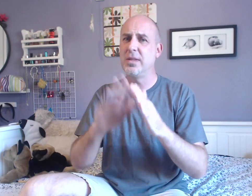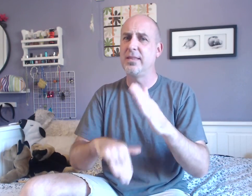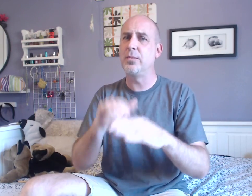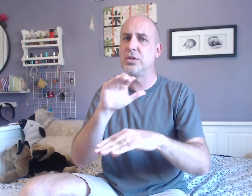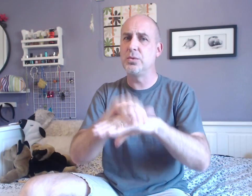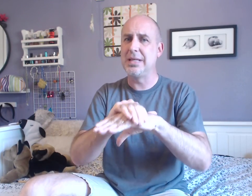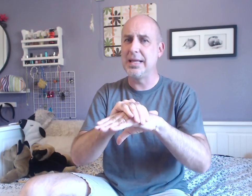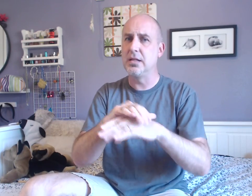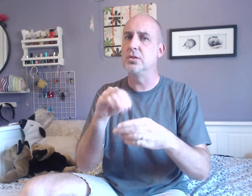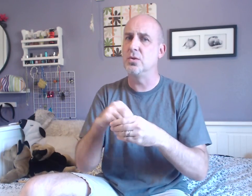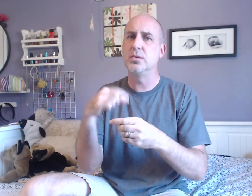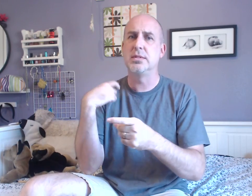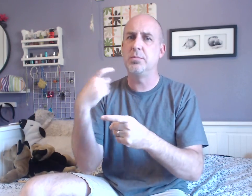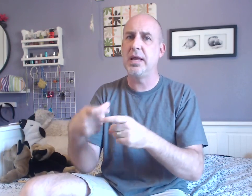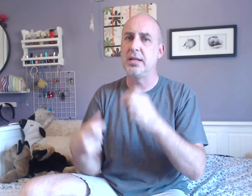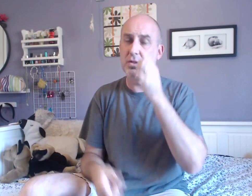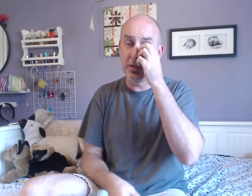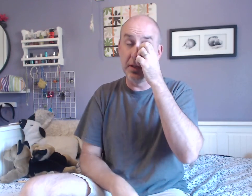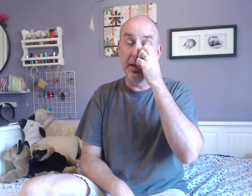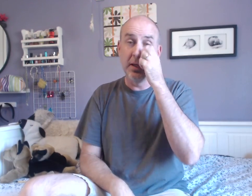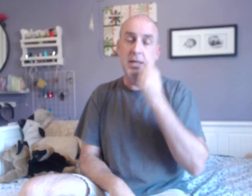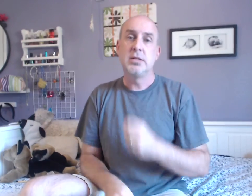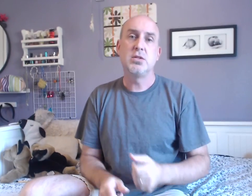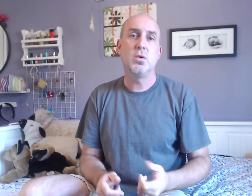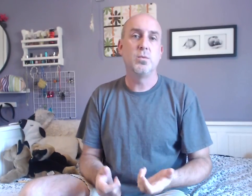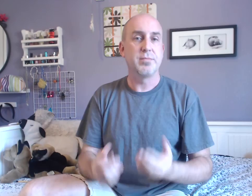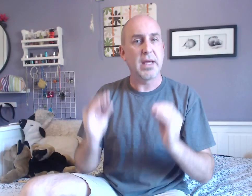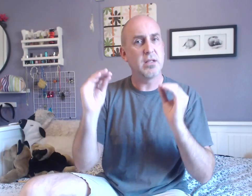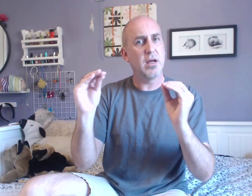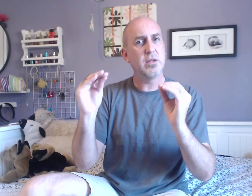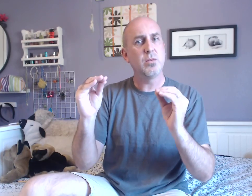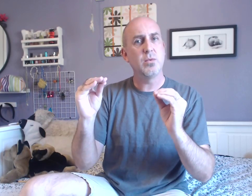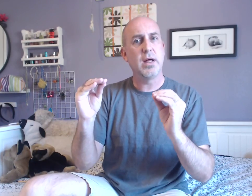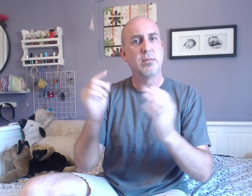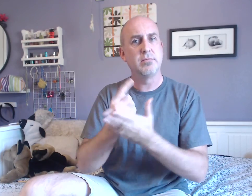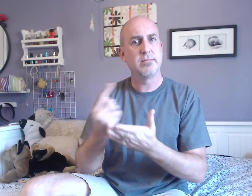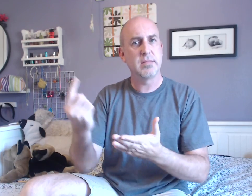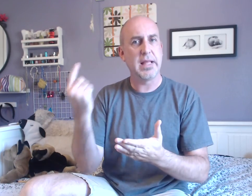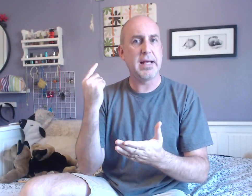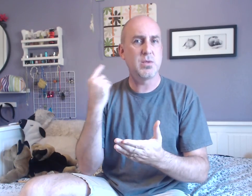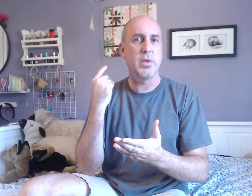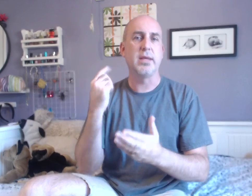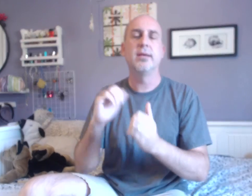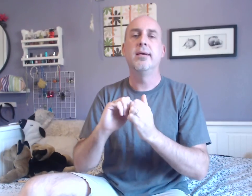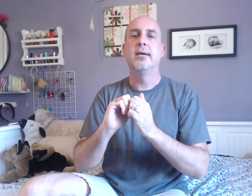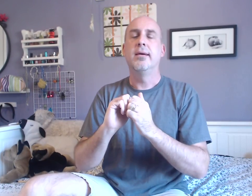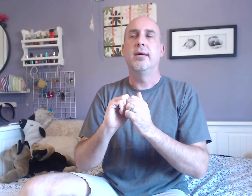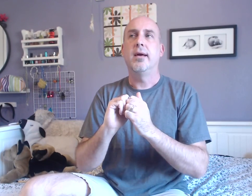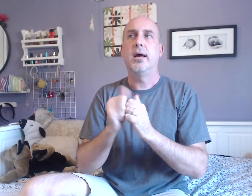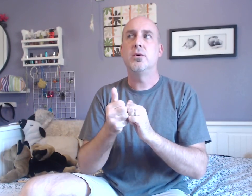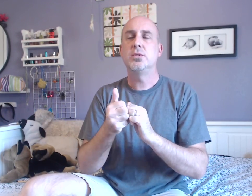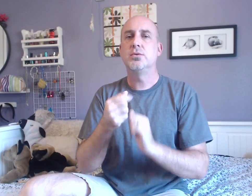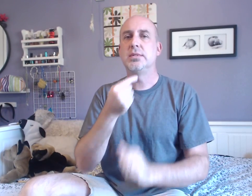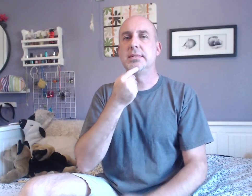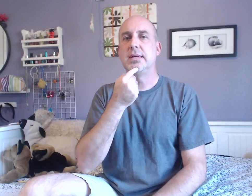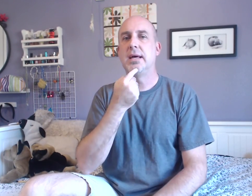than we do in English or in Spanish. So I taught you last week how to